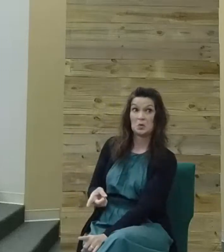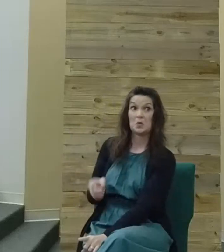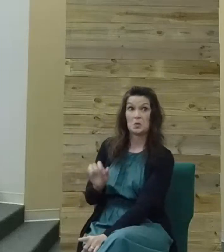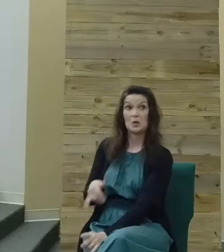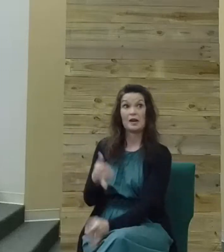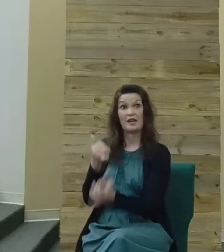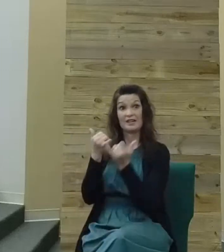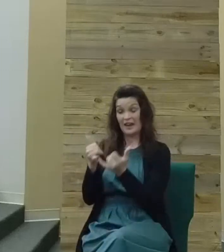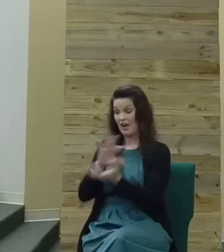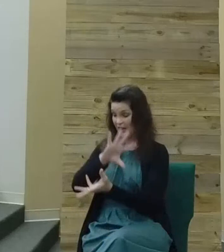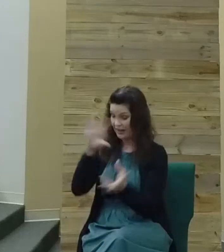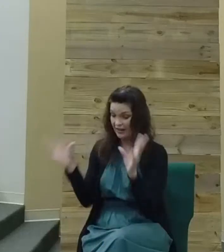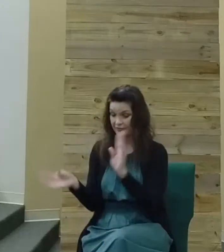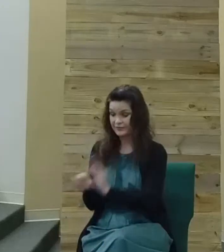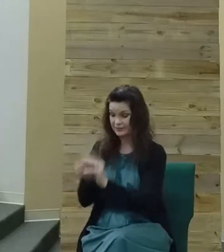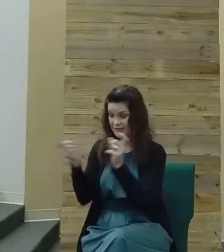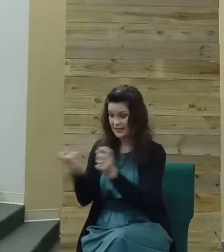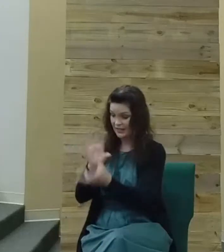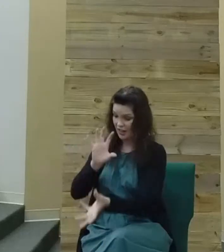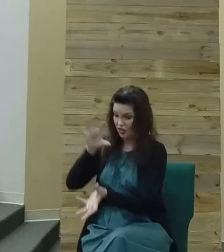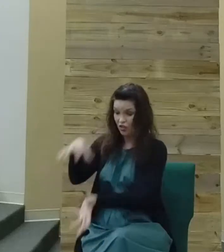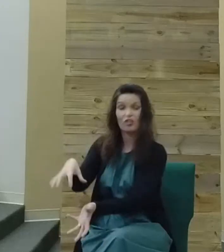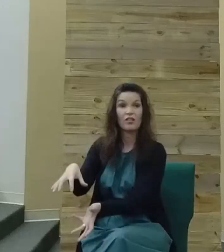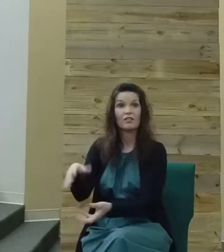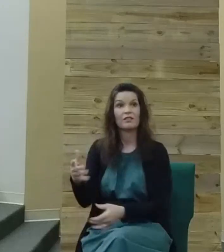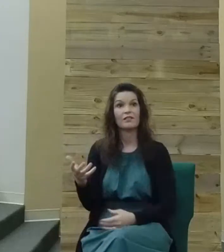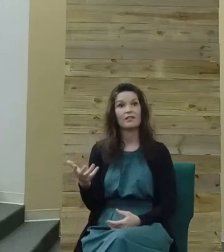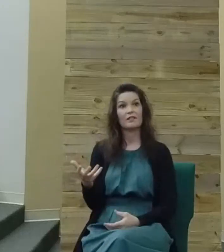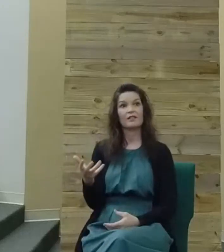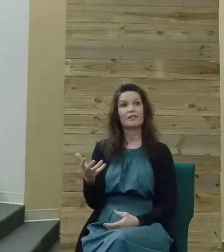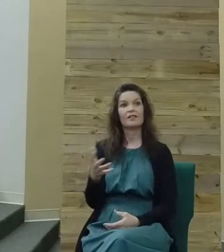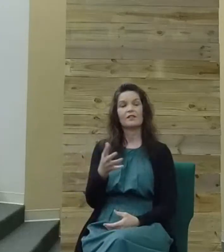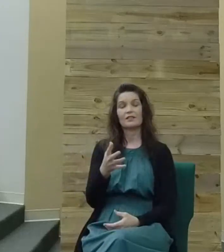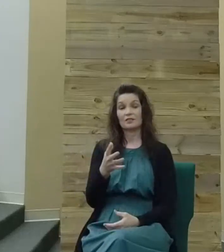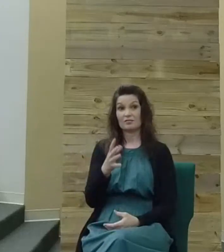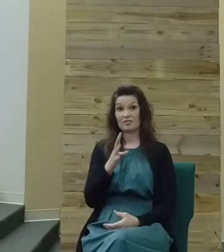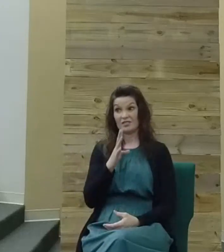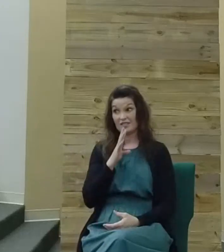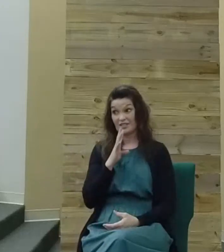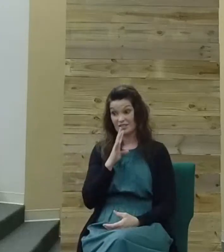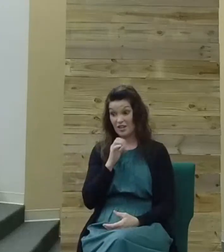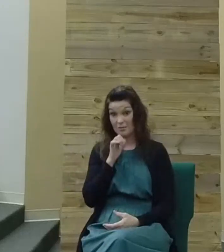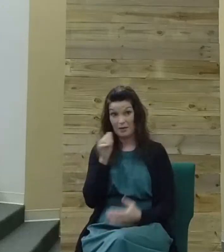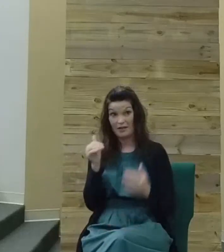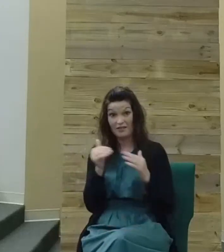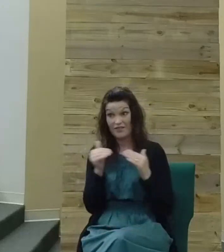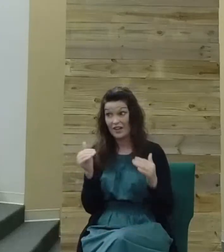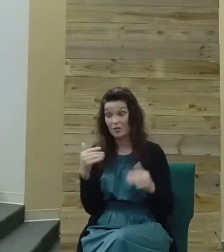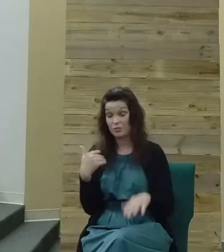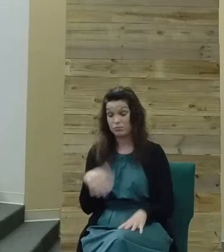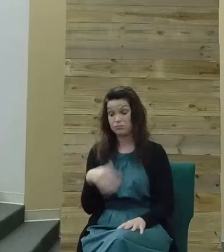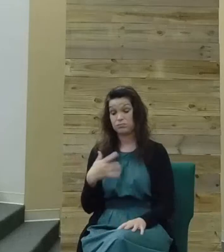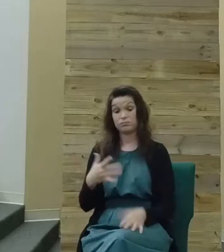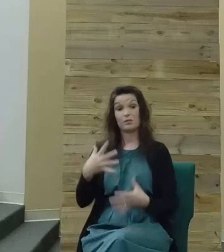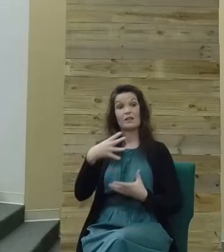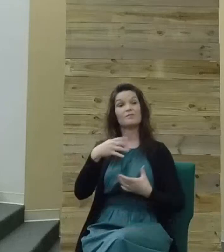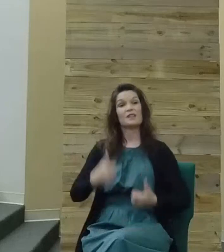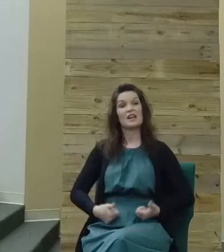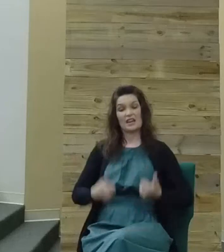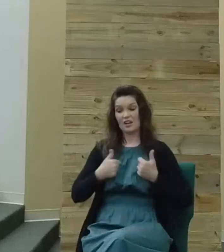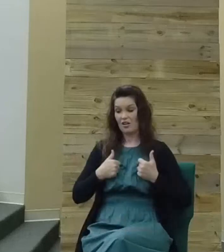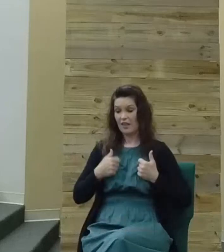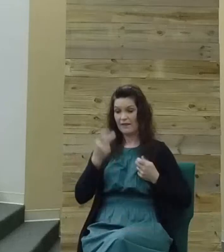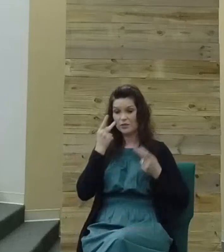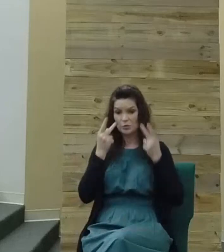Jesus had no sin, and now he has your sin. We want to talk about unfair. Right? In our lives, we